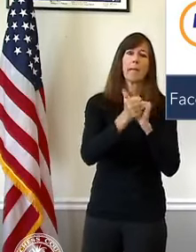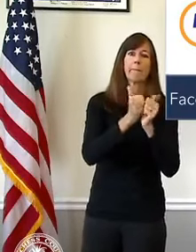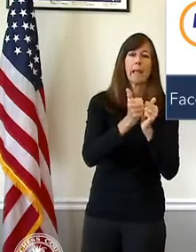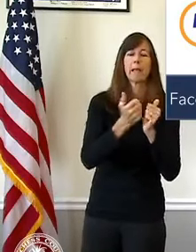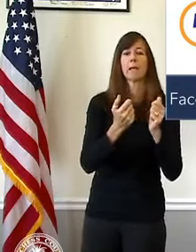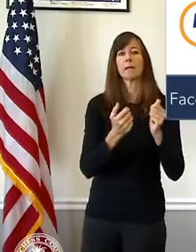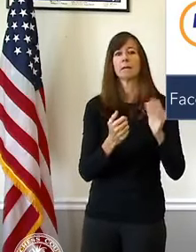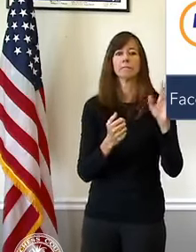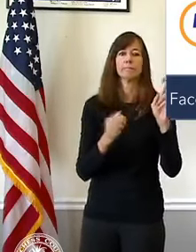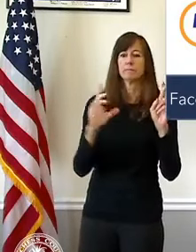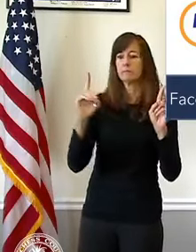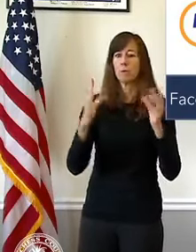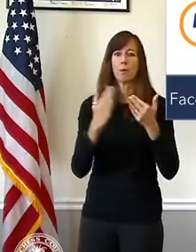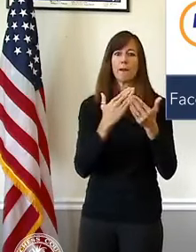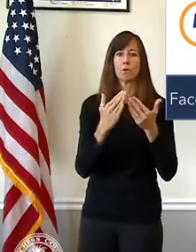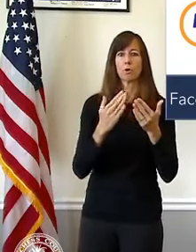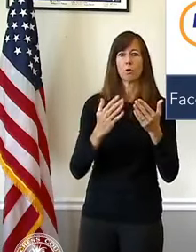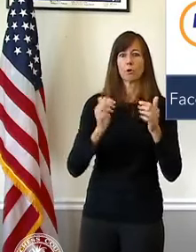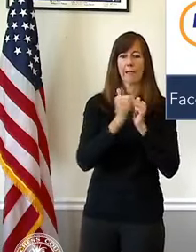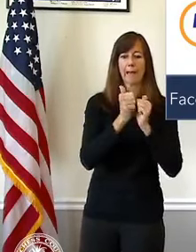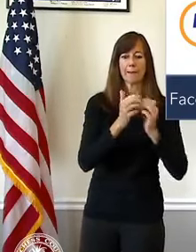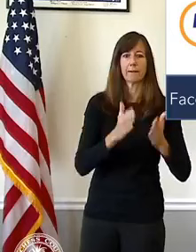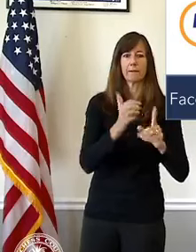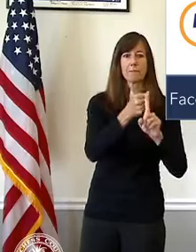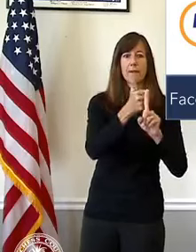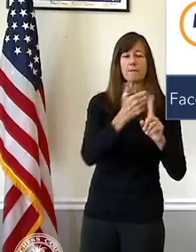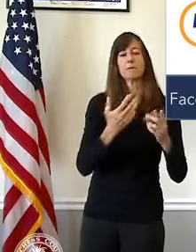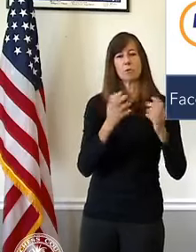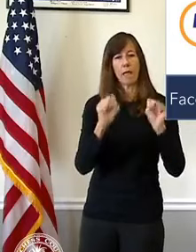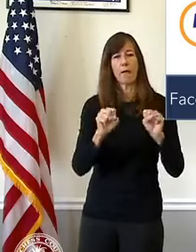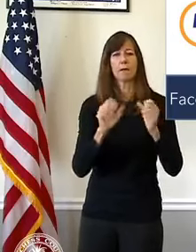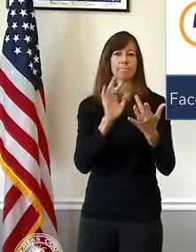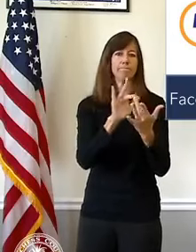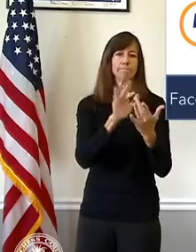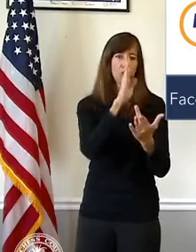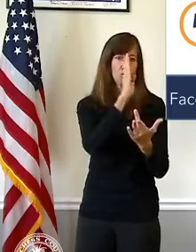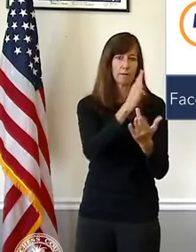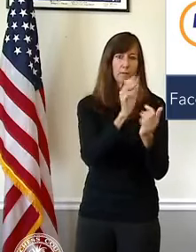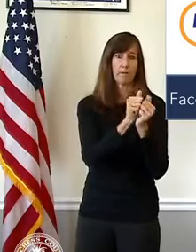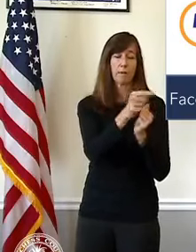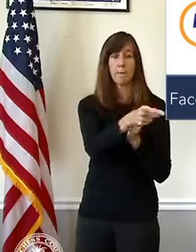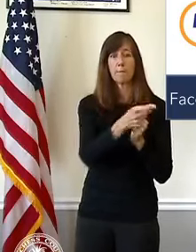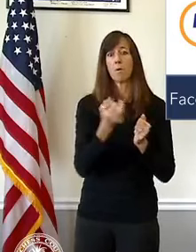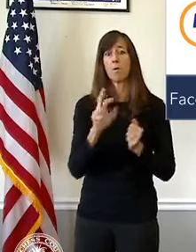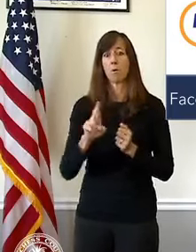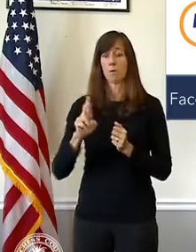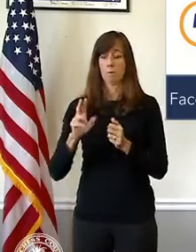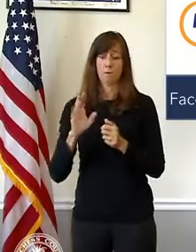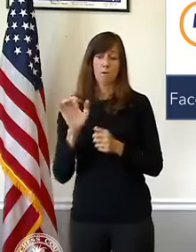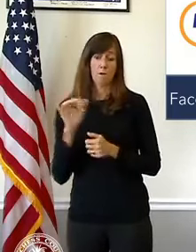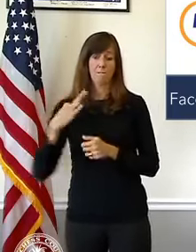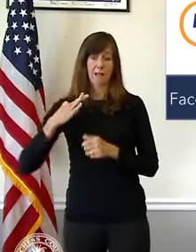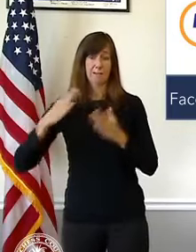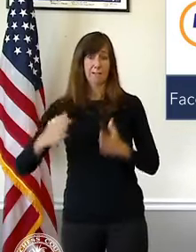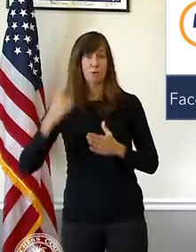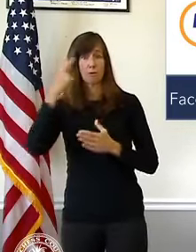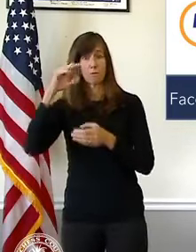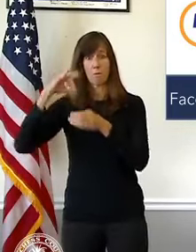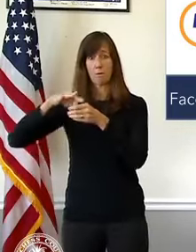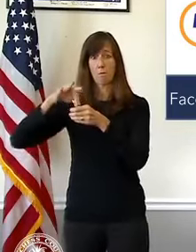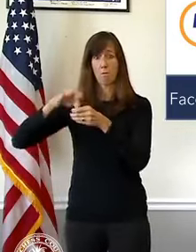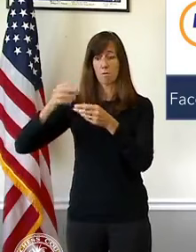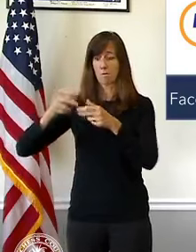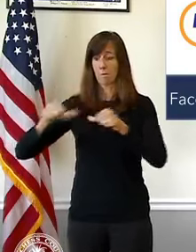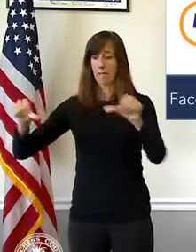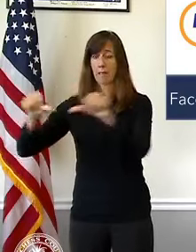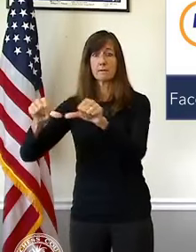existing candidate or campaign team. And there are volunteer opportunities to be poll watchers. Those are assigned